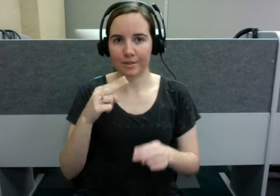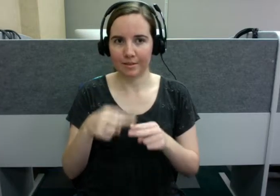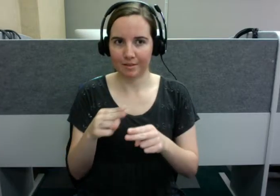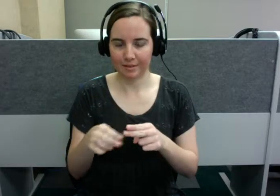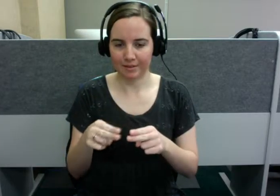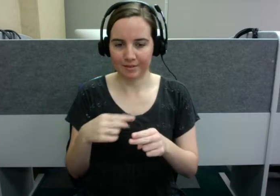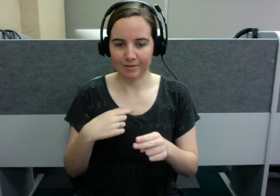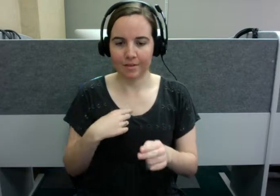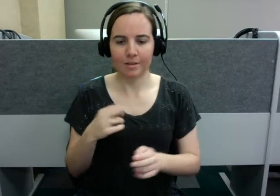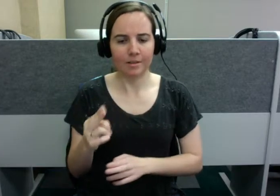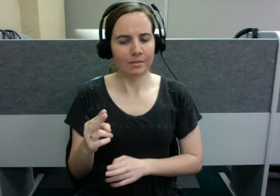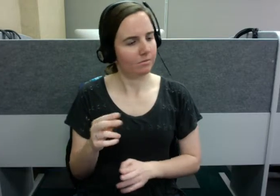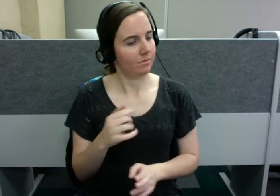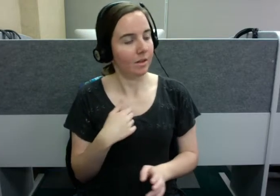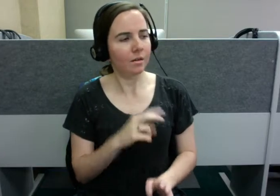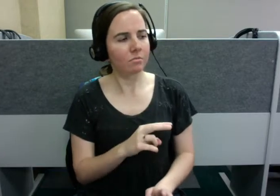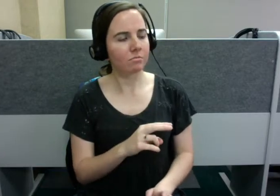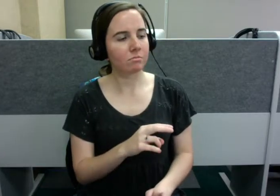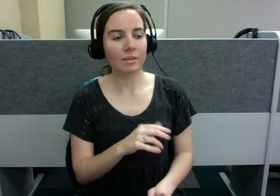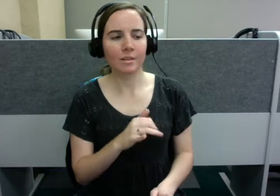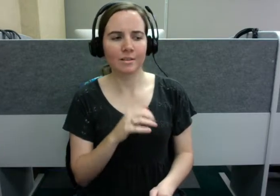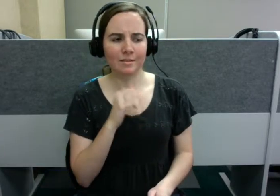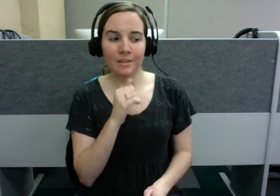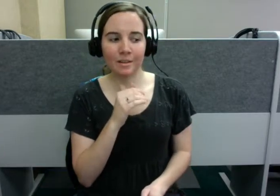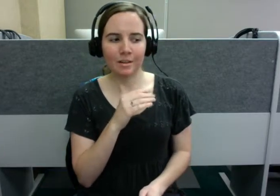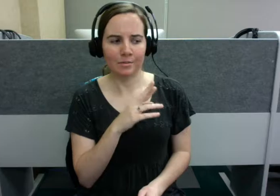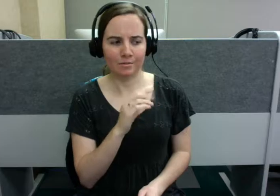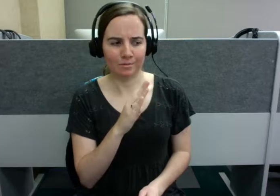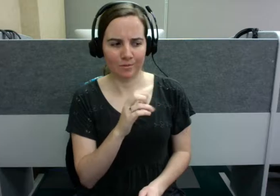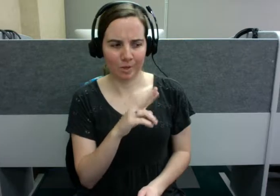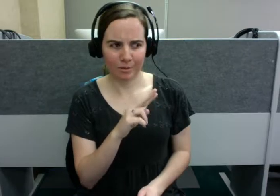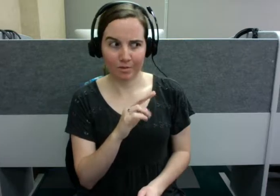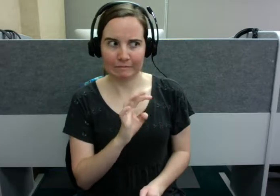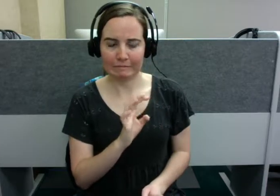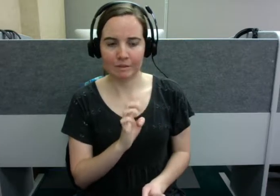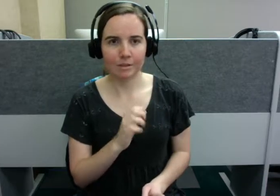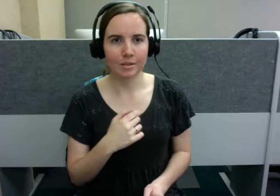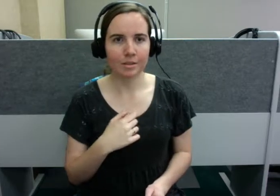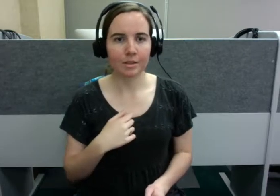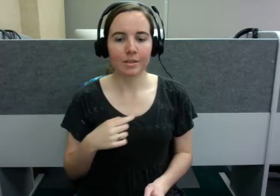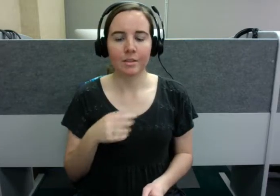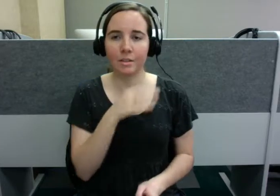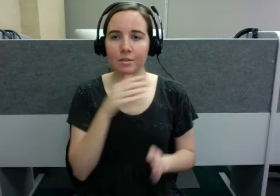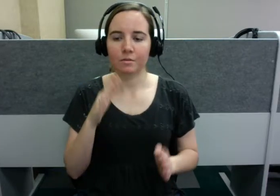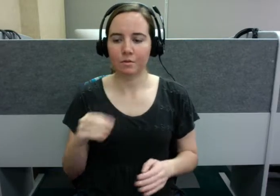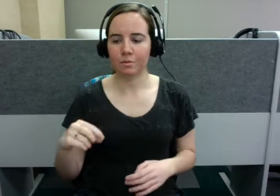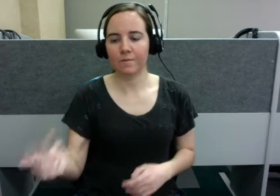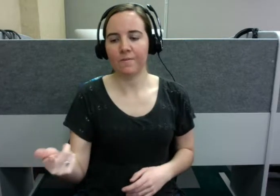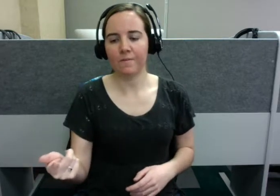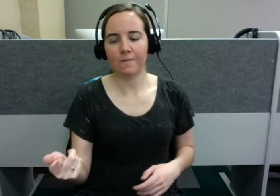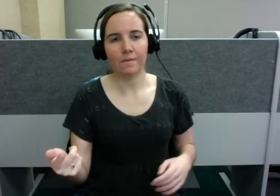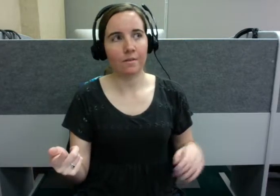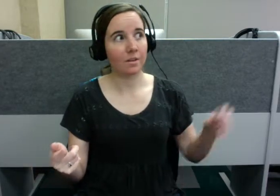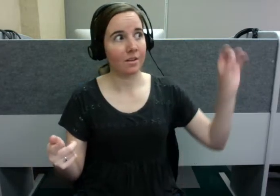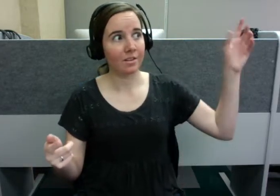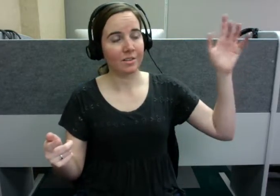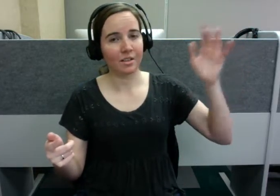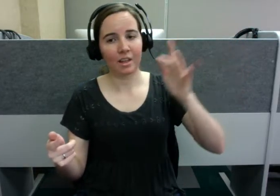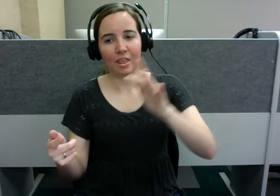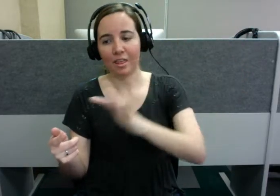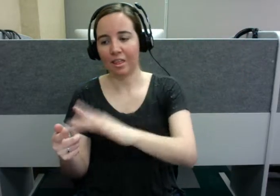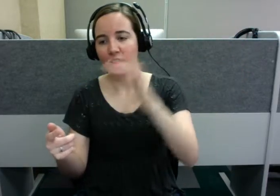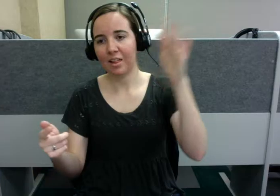And I'm like, that's not rubber at all, And he kind of flicked it open in a way that caught the sun that was just coming over the Rockies.